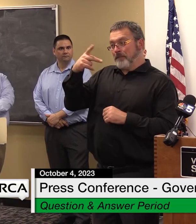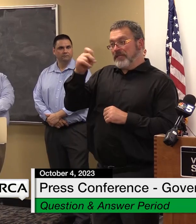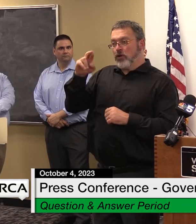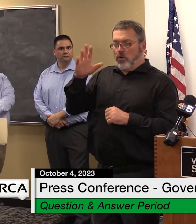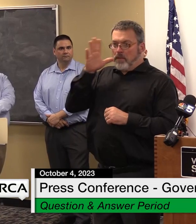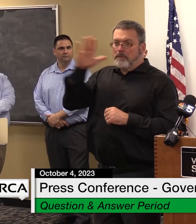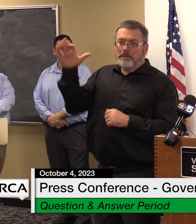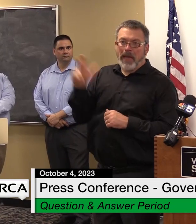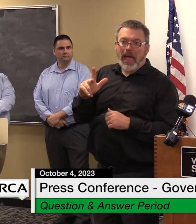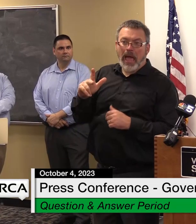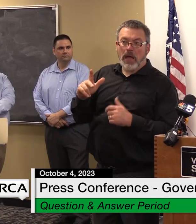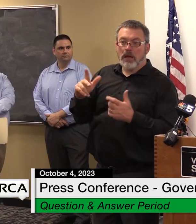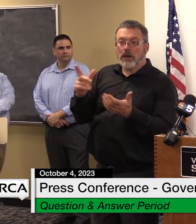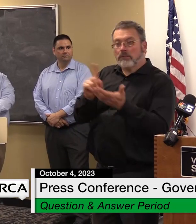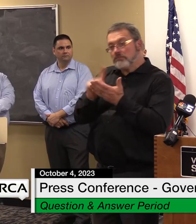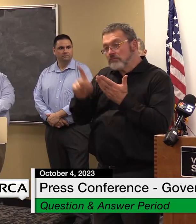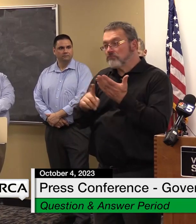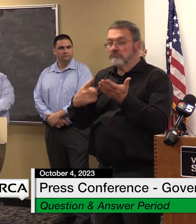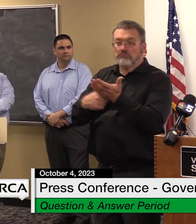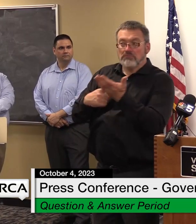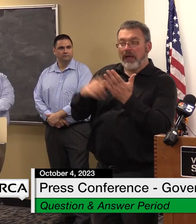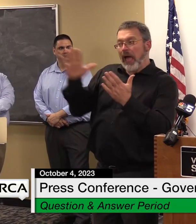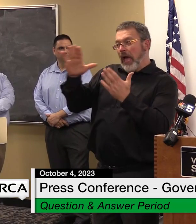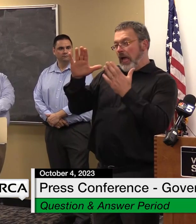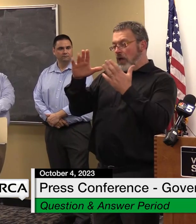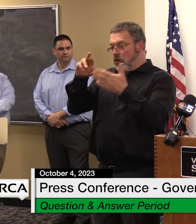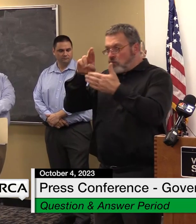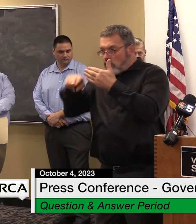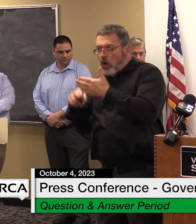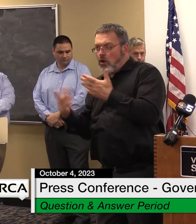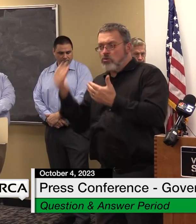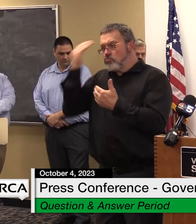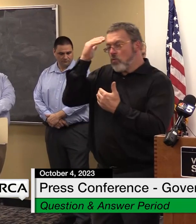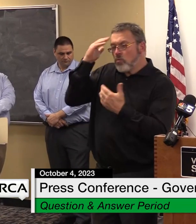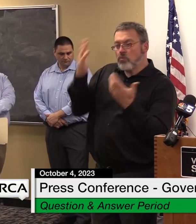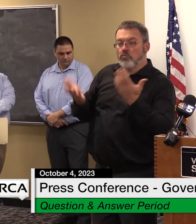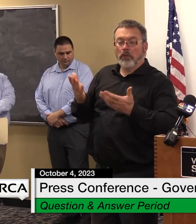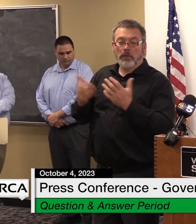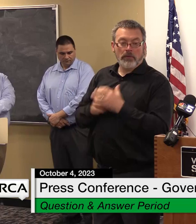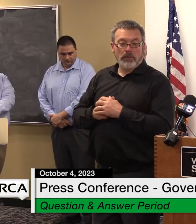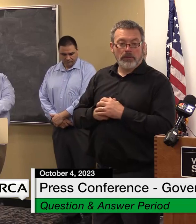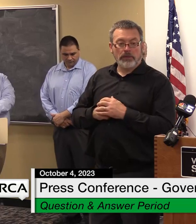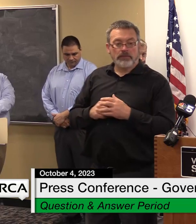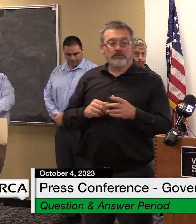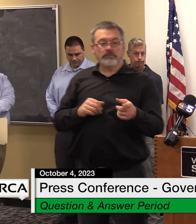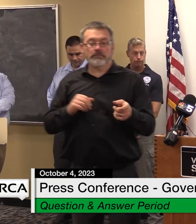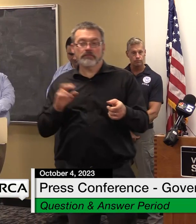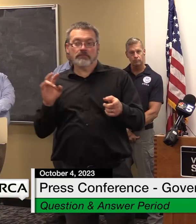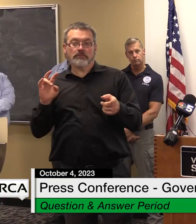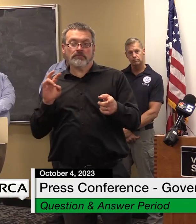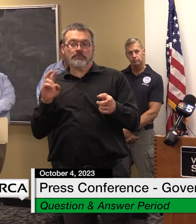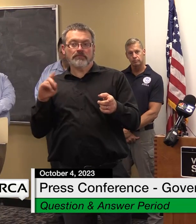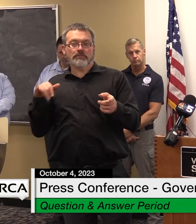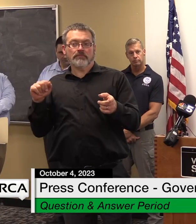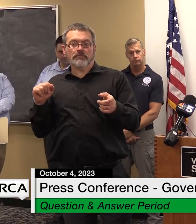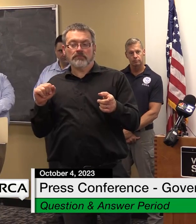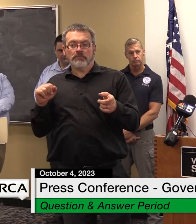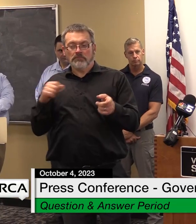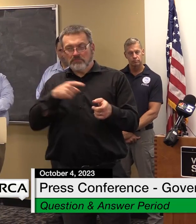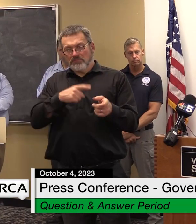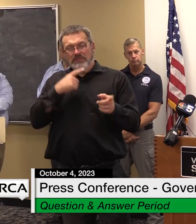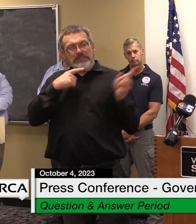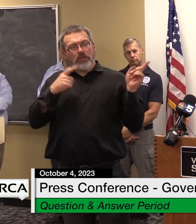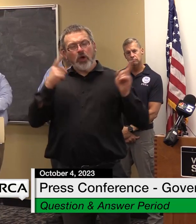survey results and see what they're able to do. I know it was a big concern, you know, coming out of the storm.